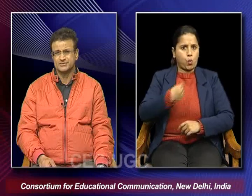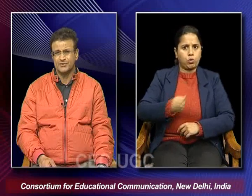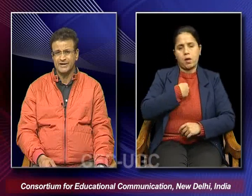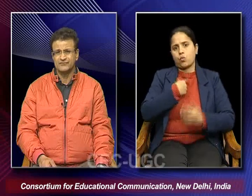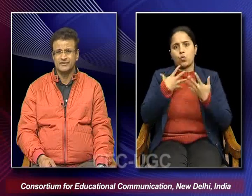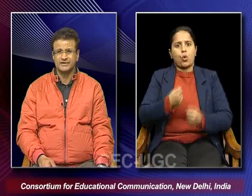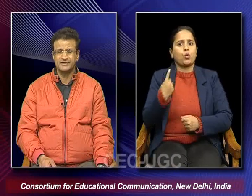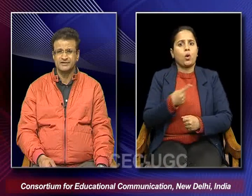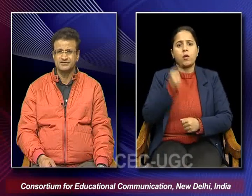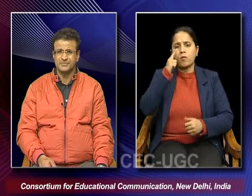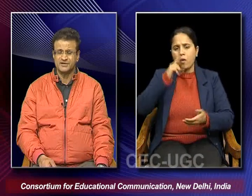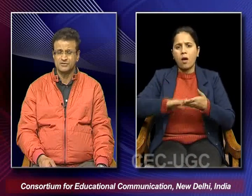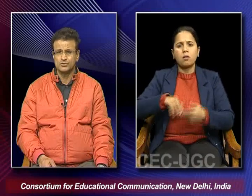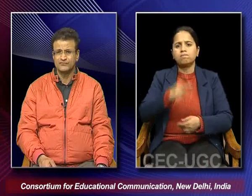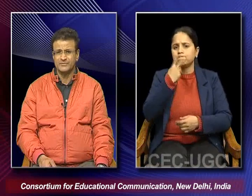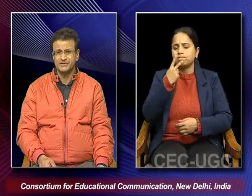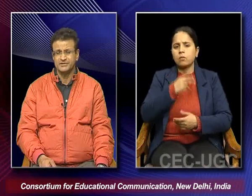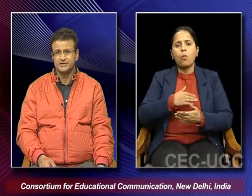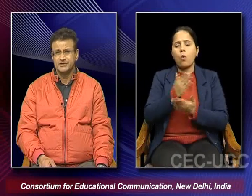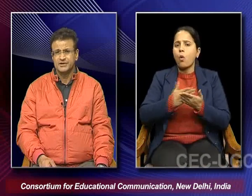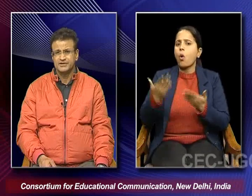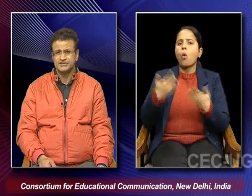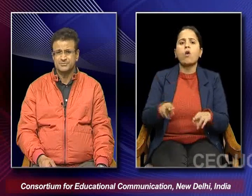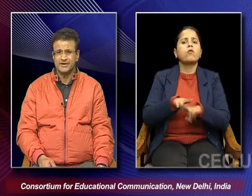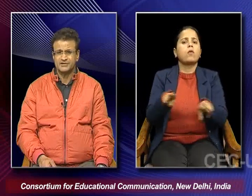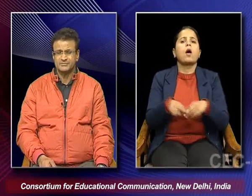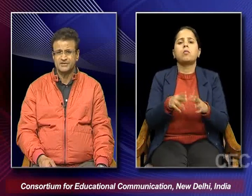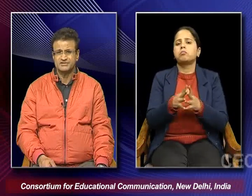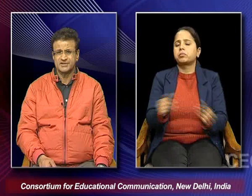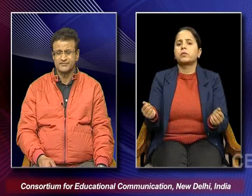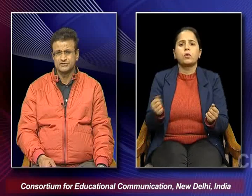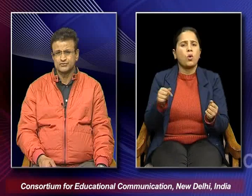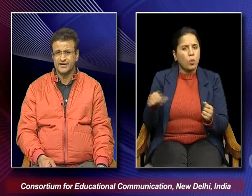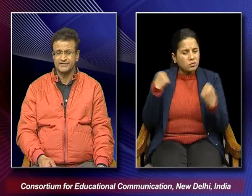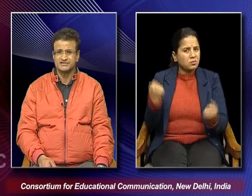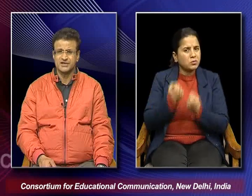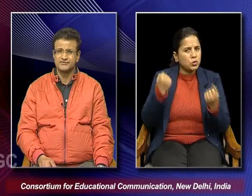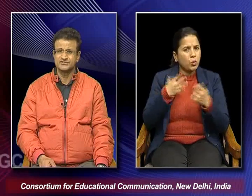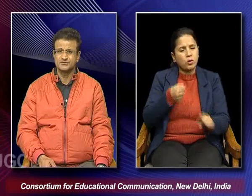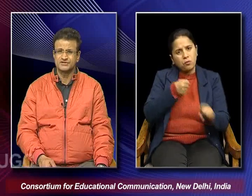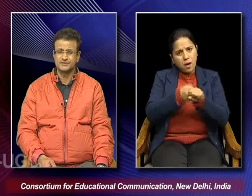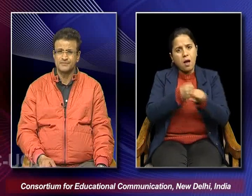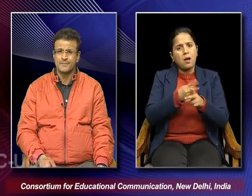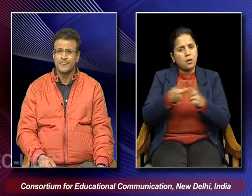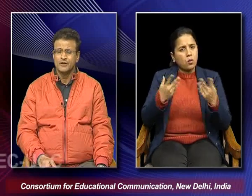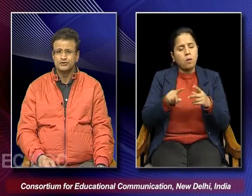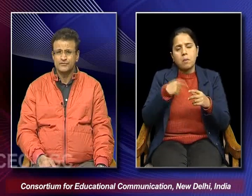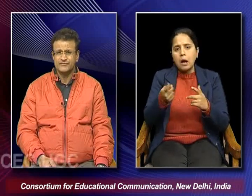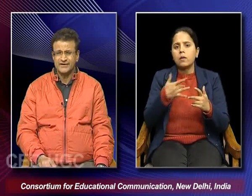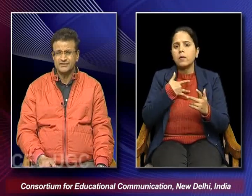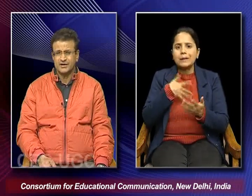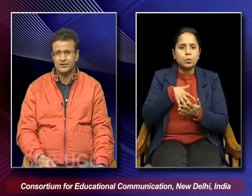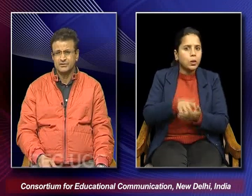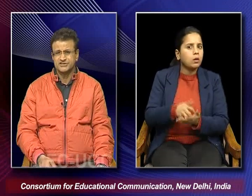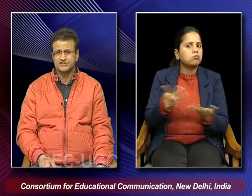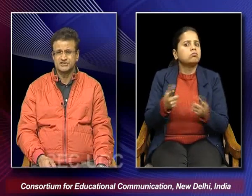his wife and tears apart the whole family, despite her best efforts to fight this kind of a situation. So we find